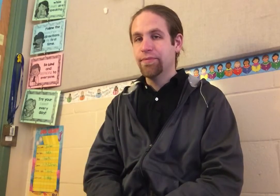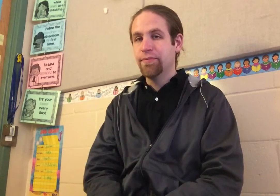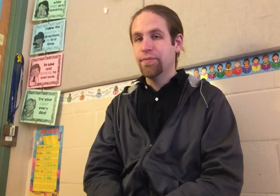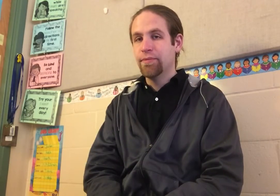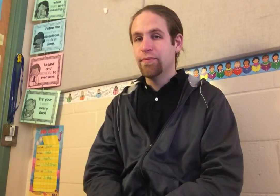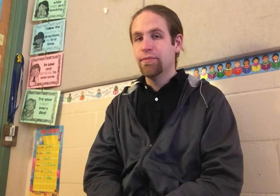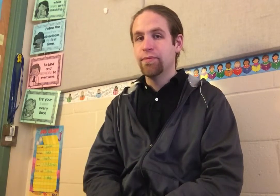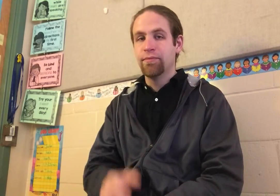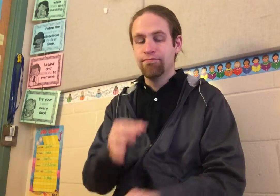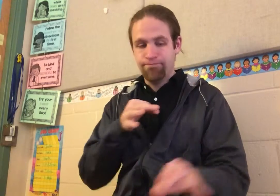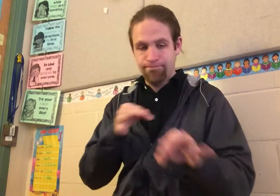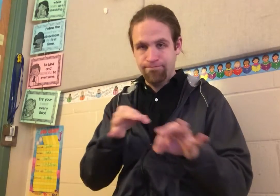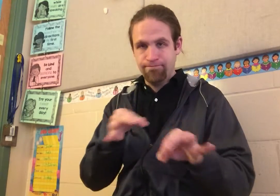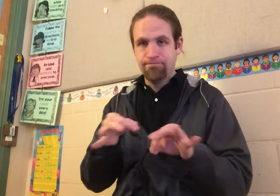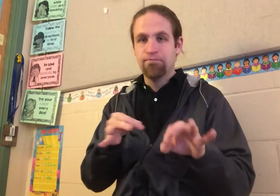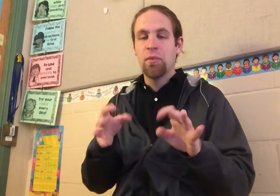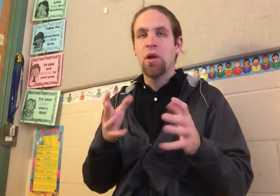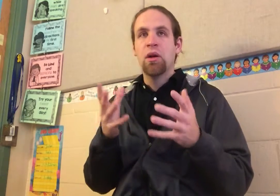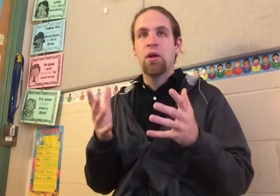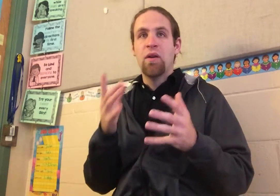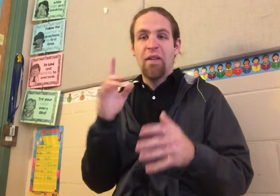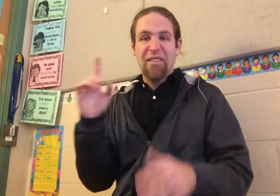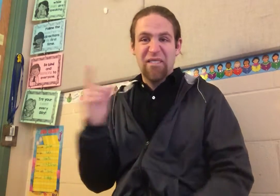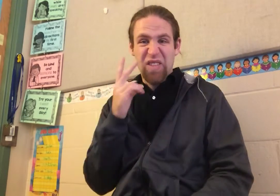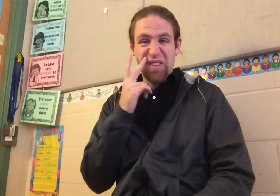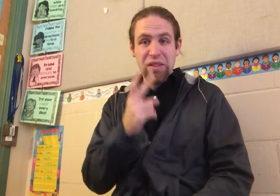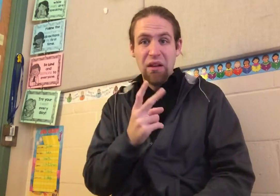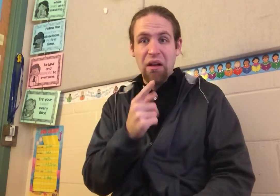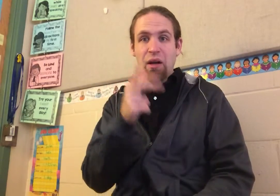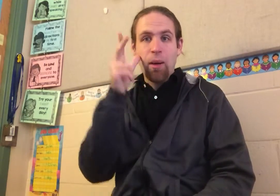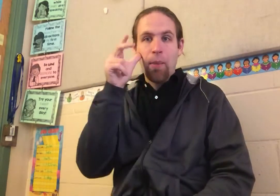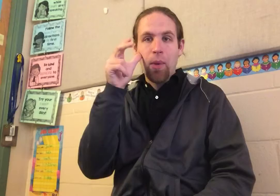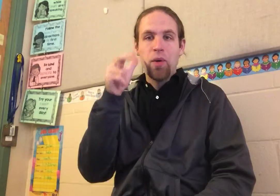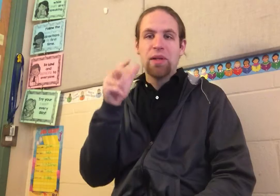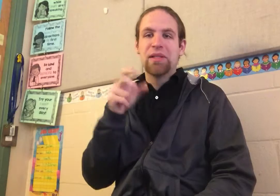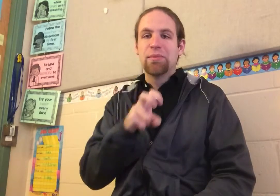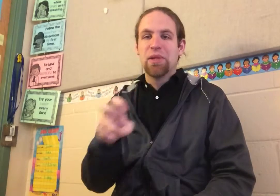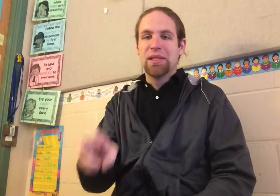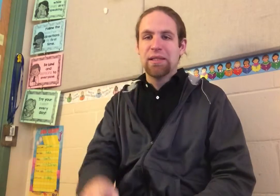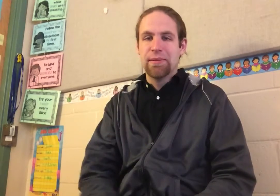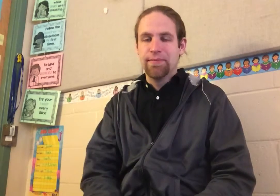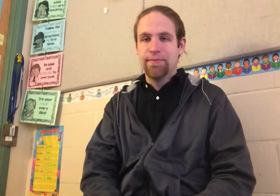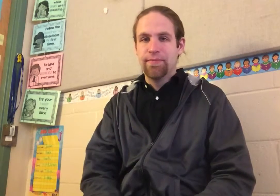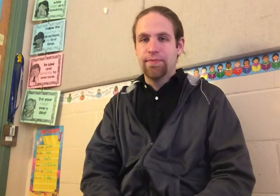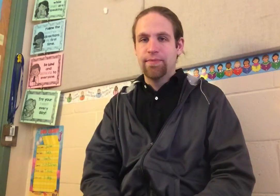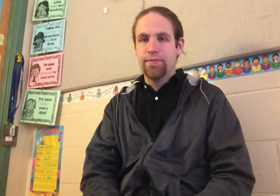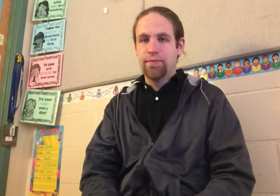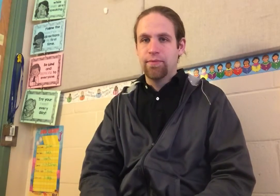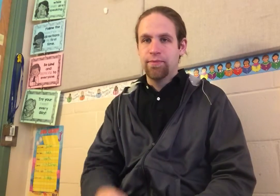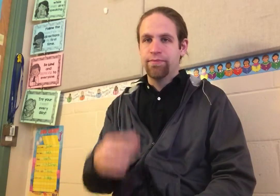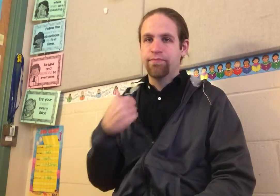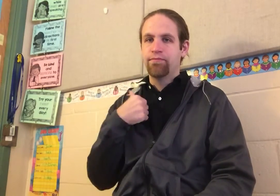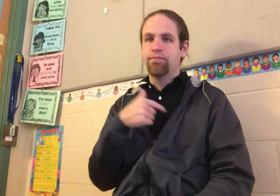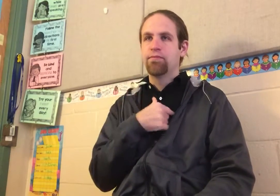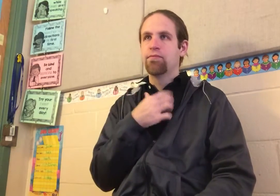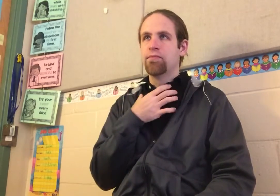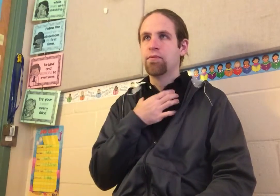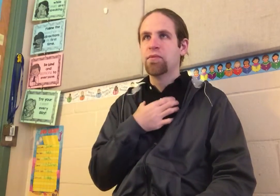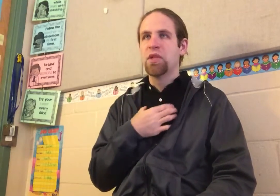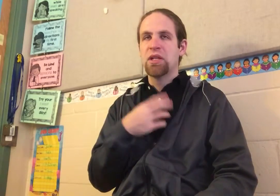Twain described his first sight of the Pony Express. We had had a consuming desire to see a pony